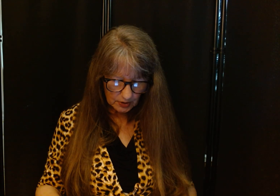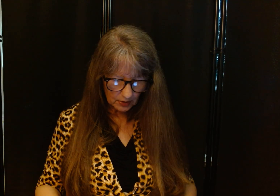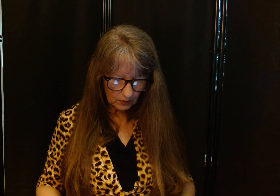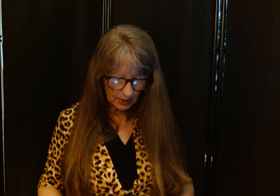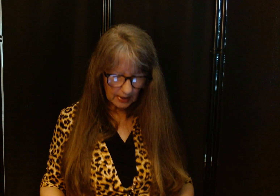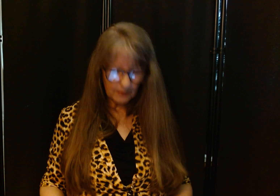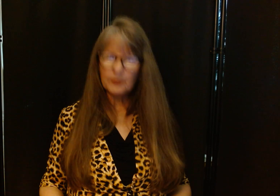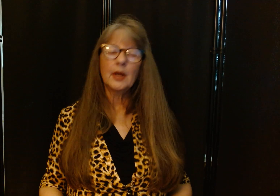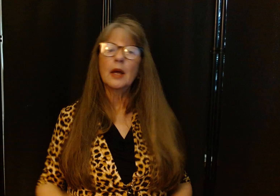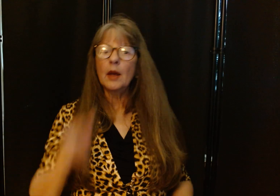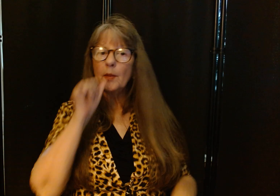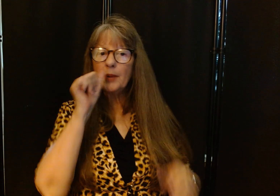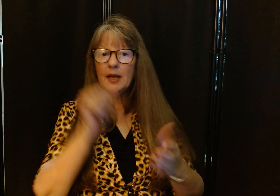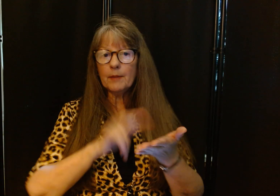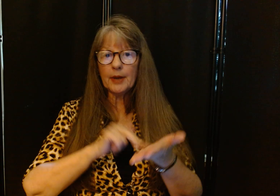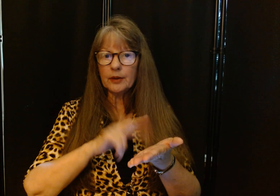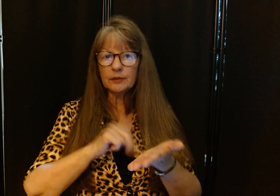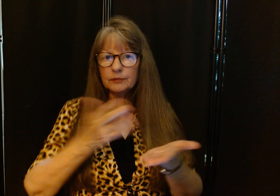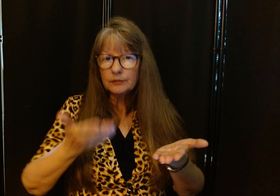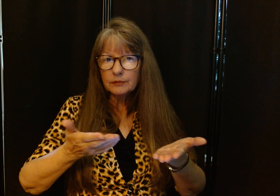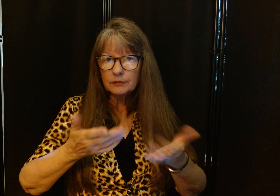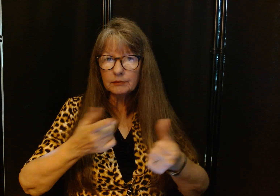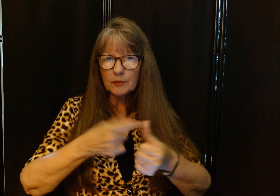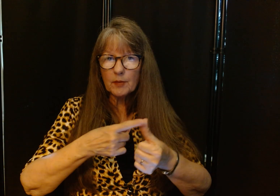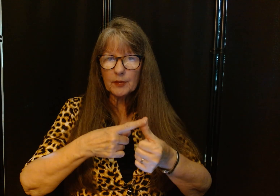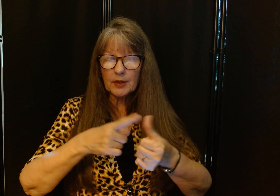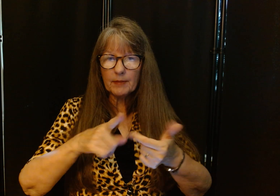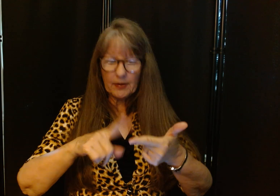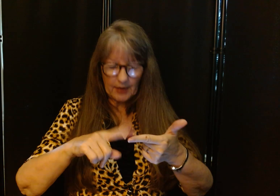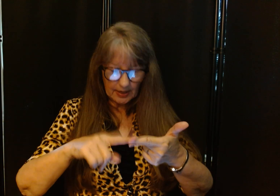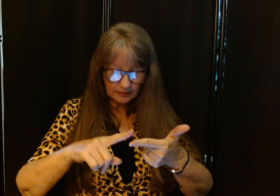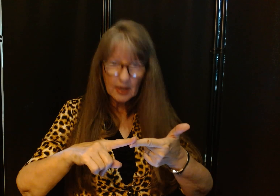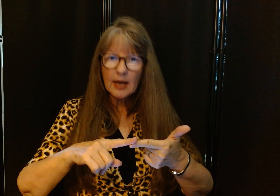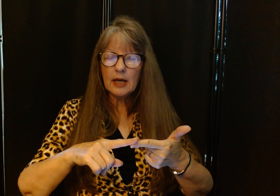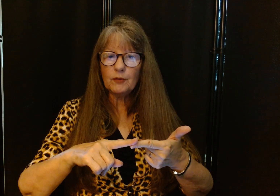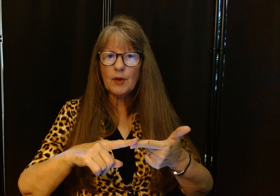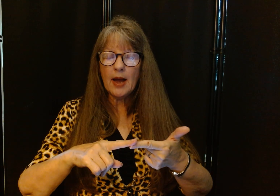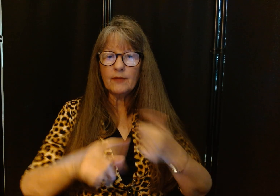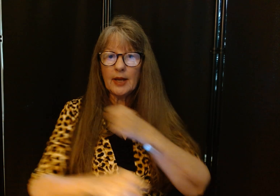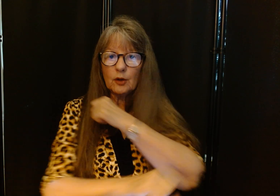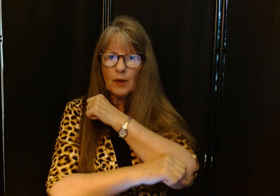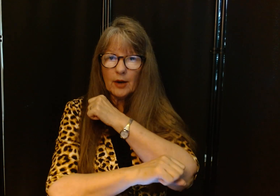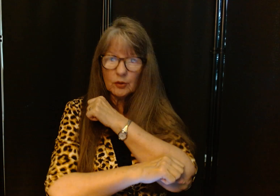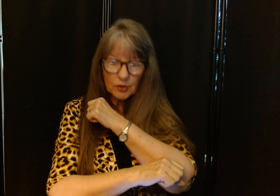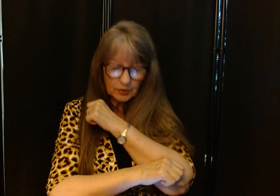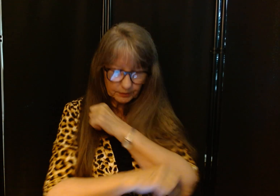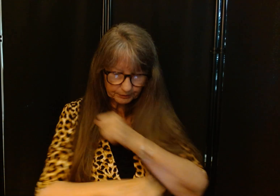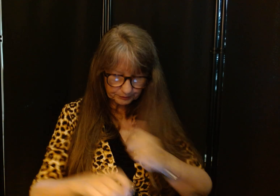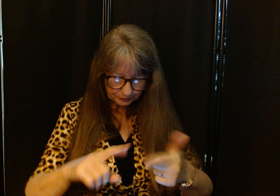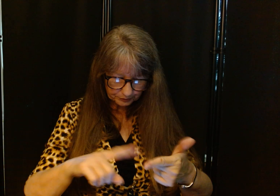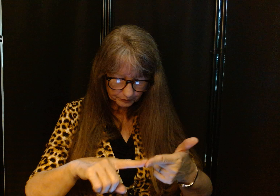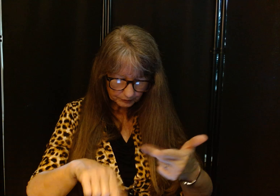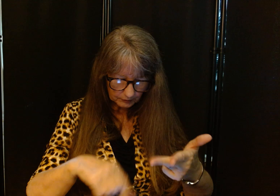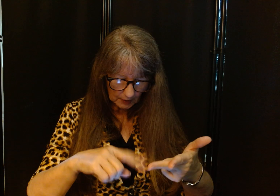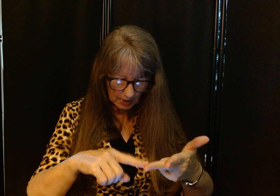So peanut butter. Most people think about that. And if you have like crackers,